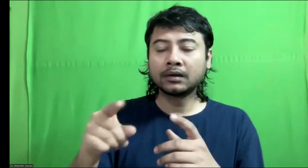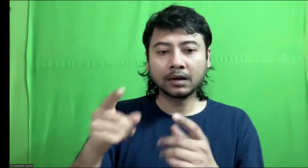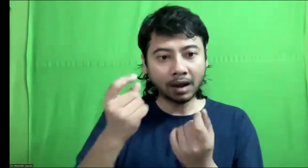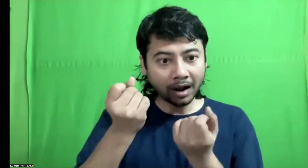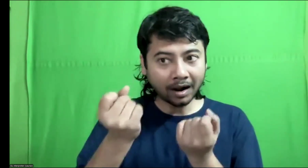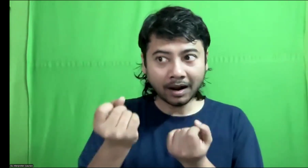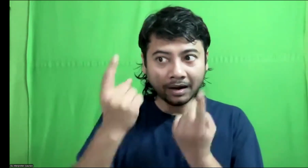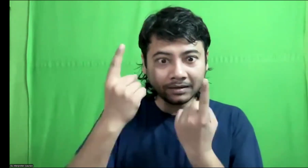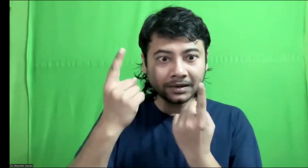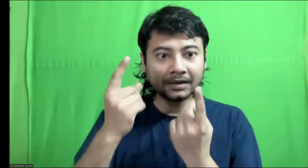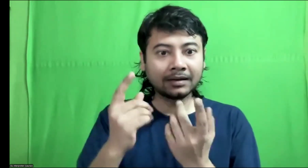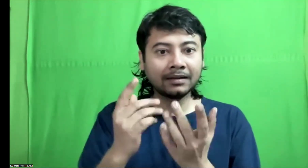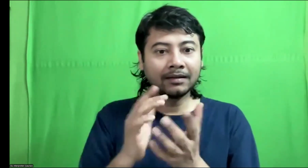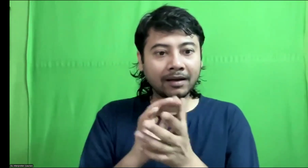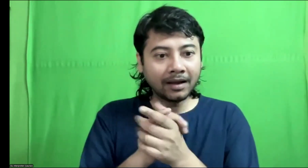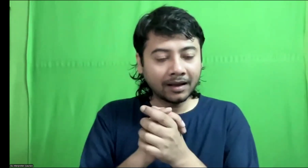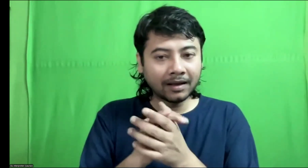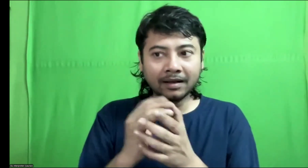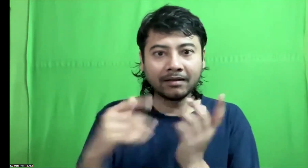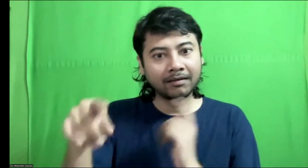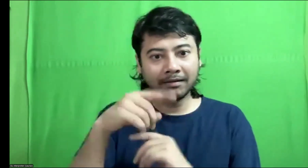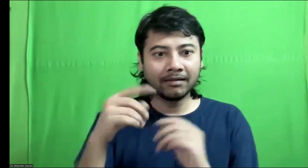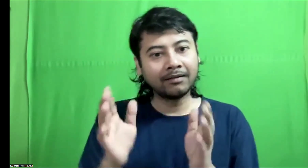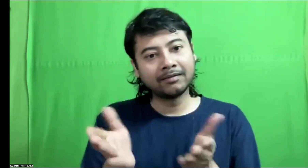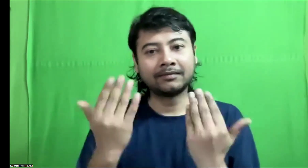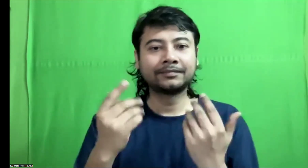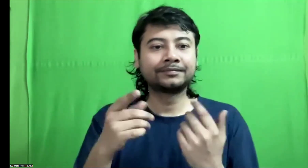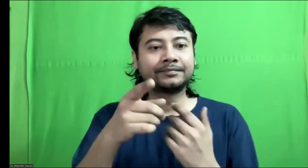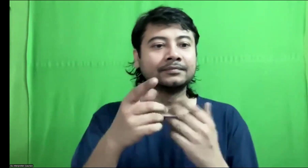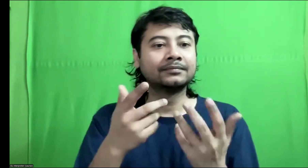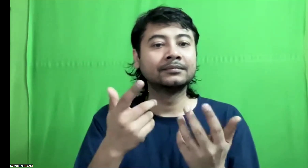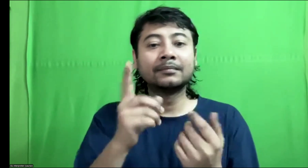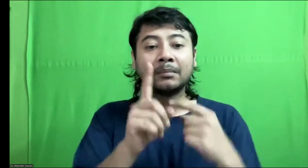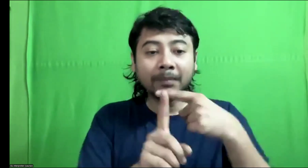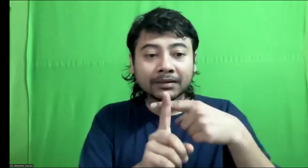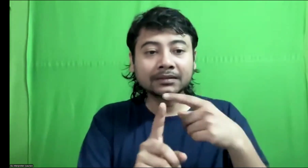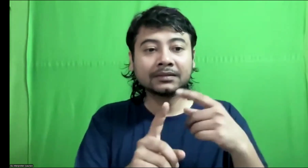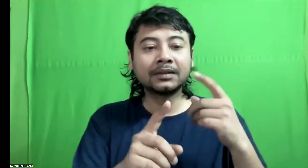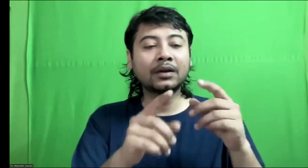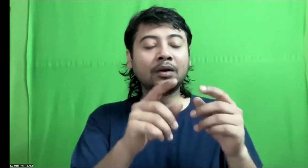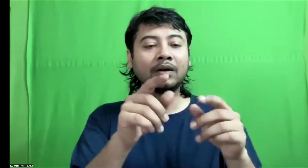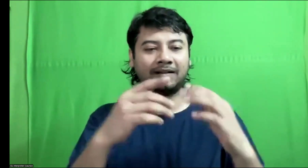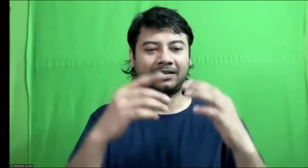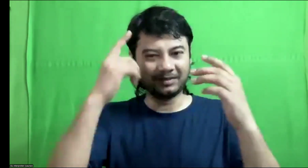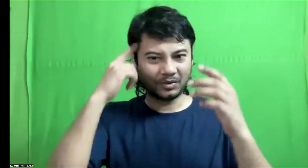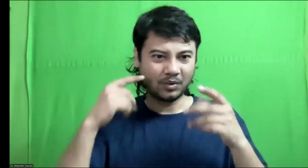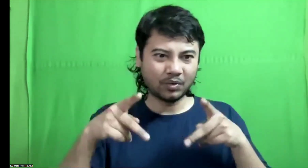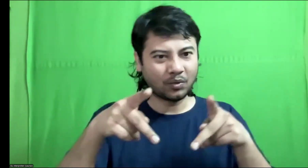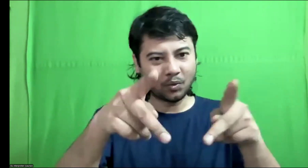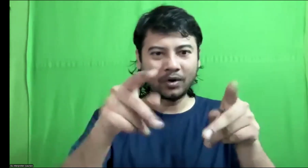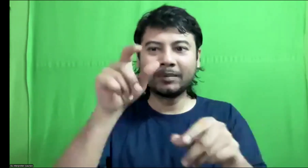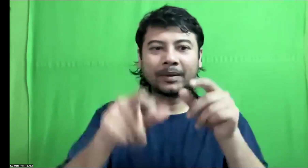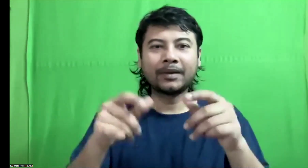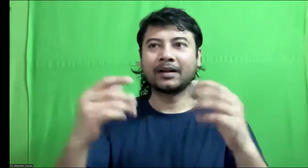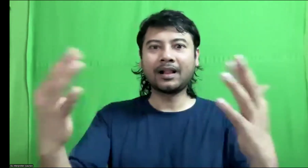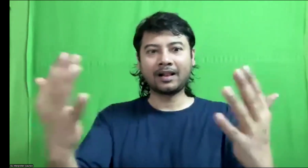somebody comes on the road, you need to explain to them, right, what is happening. So you can call, you can help in